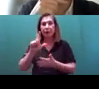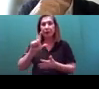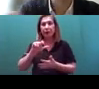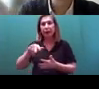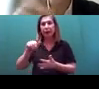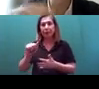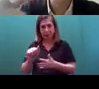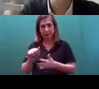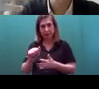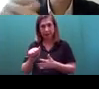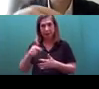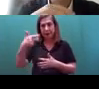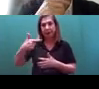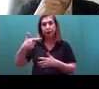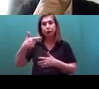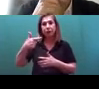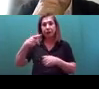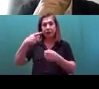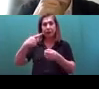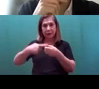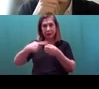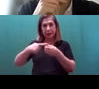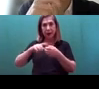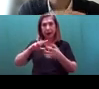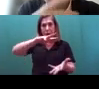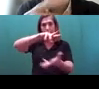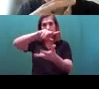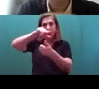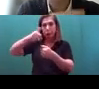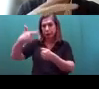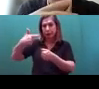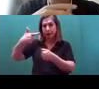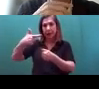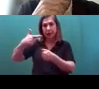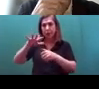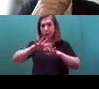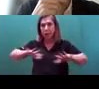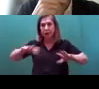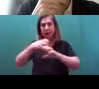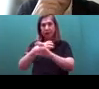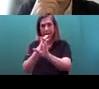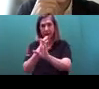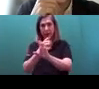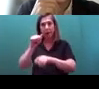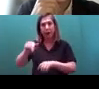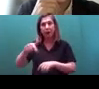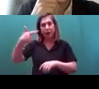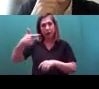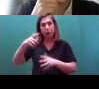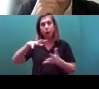world within a desert. So for them, and also with the growing expansion of the